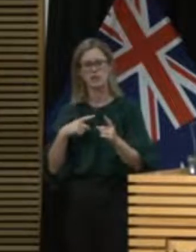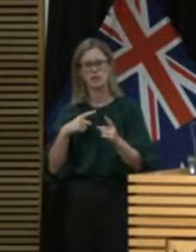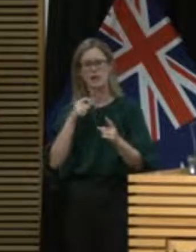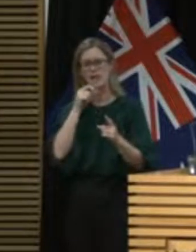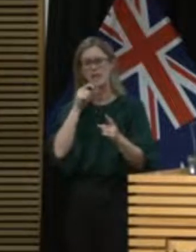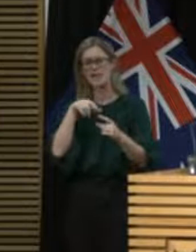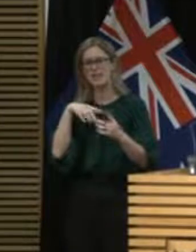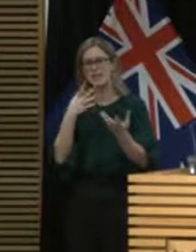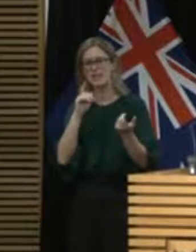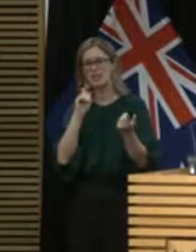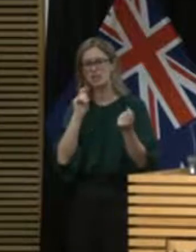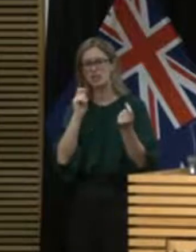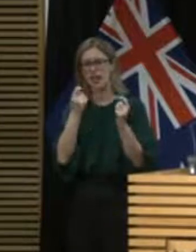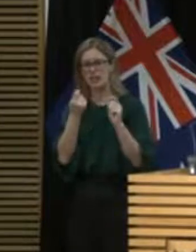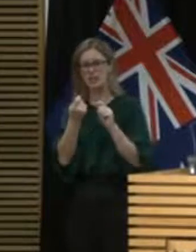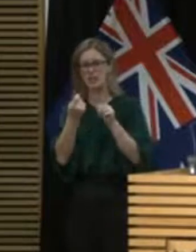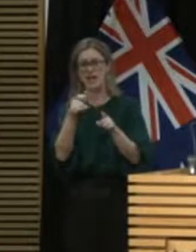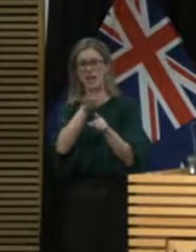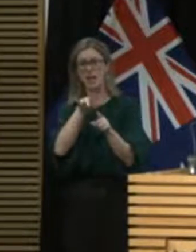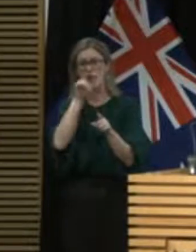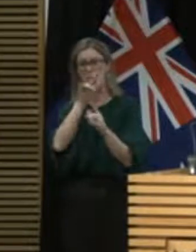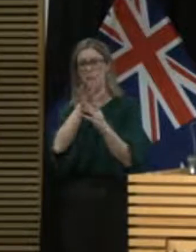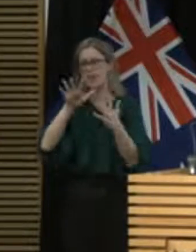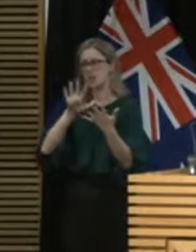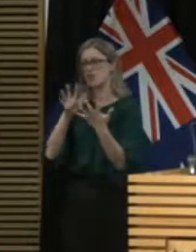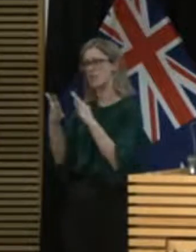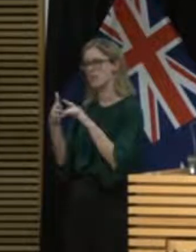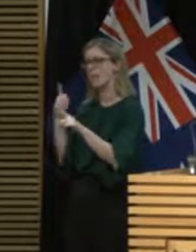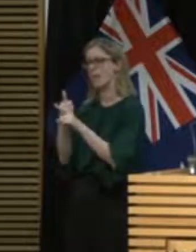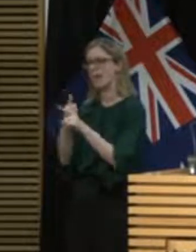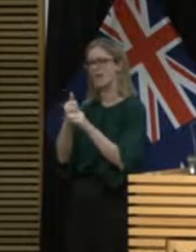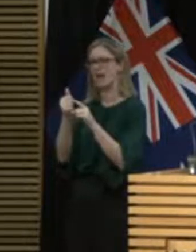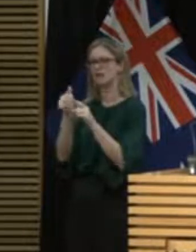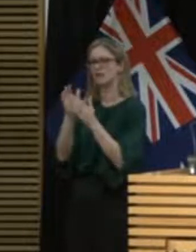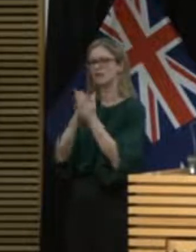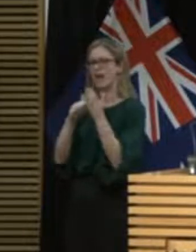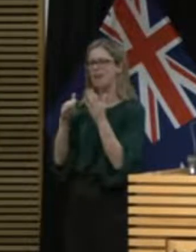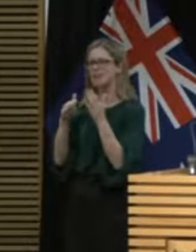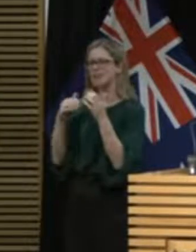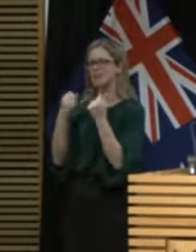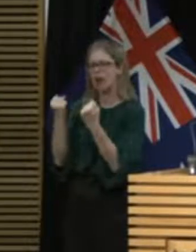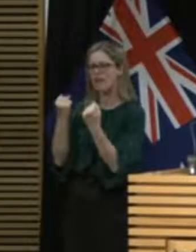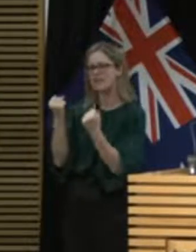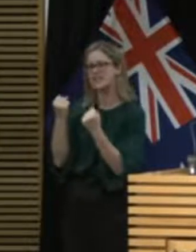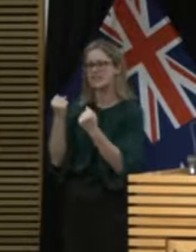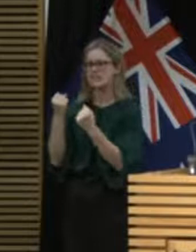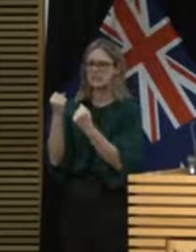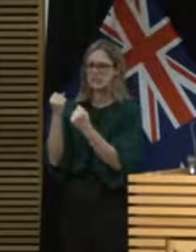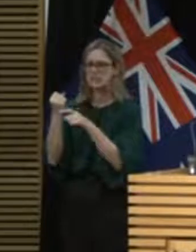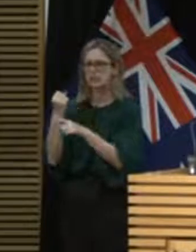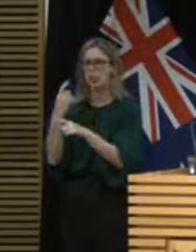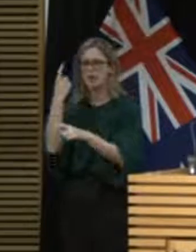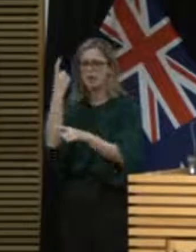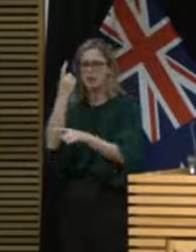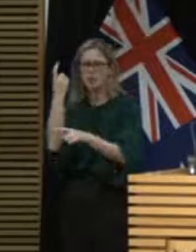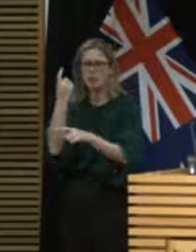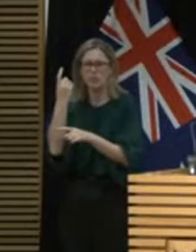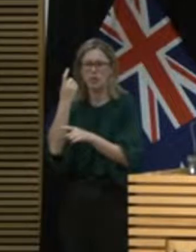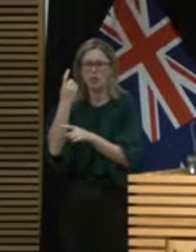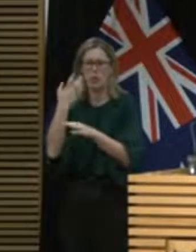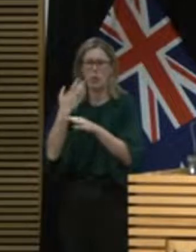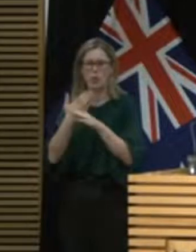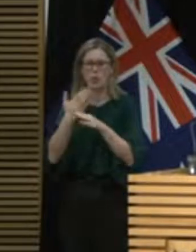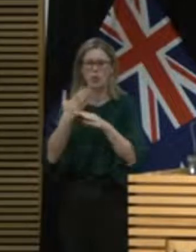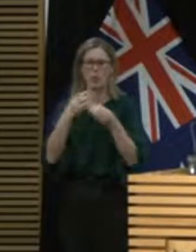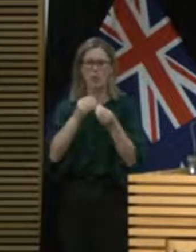move there with mandates could cause significant disruption to those networks, and we would do it. We would be very carefully considered and work alongside those